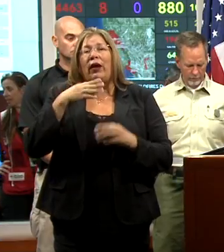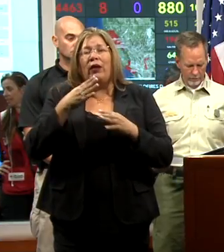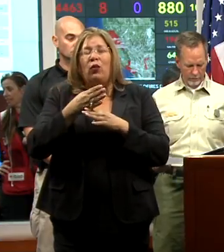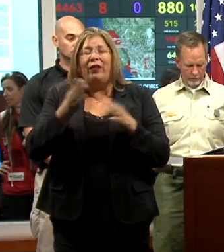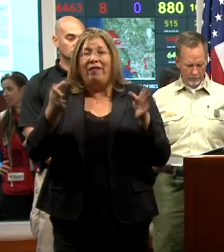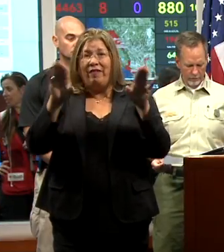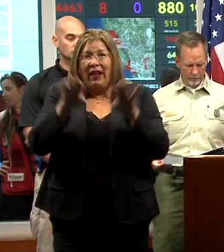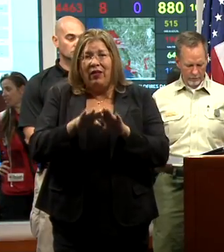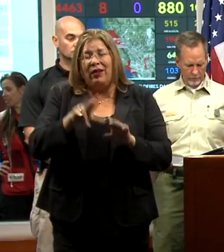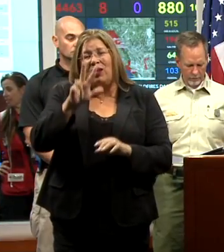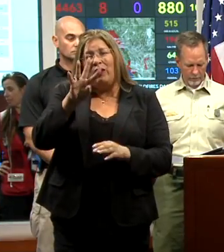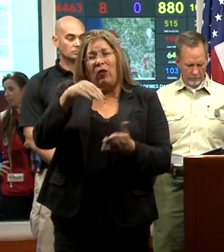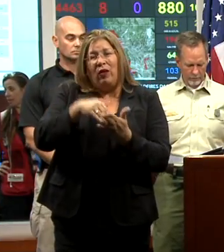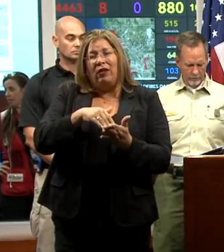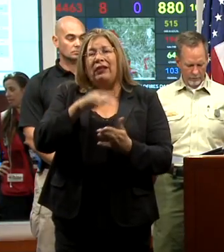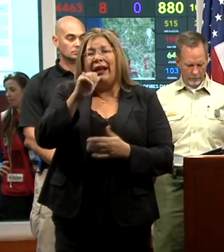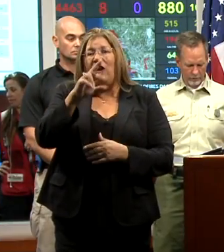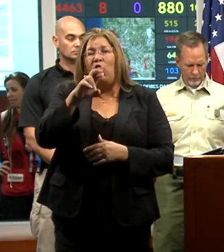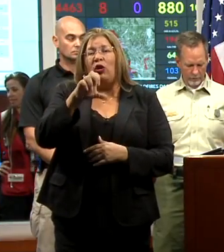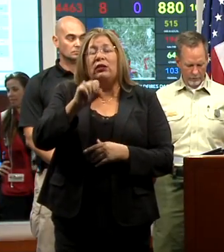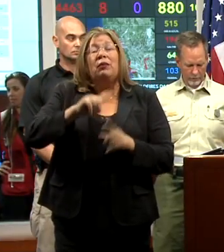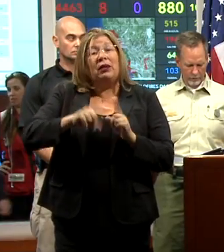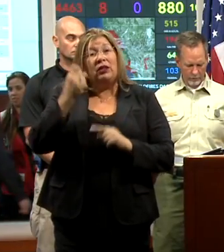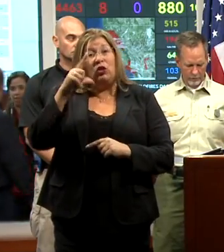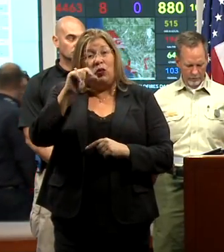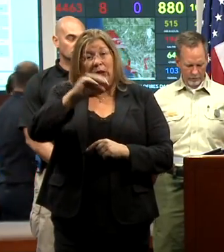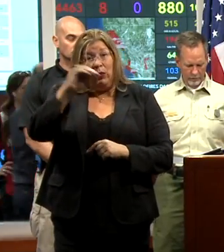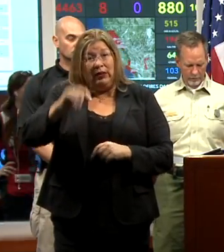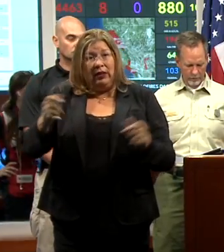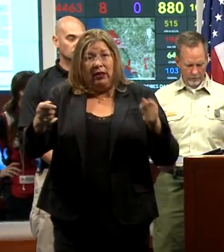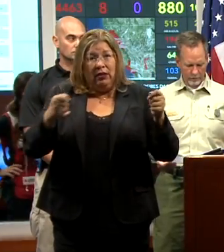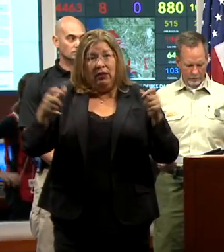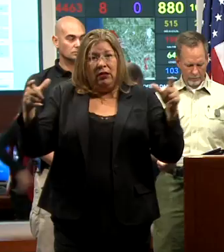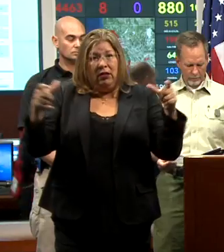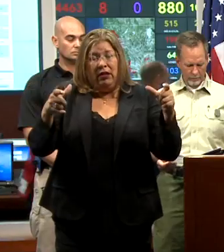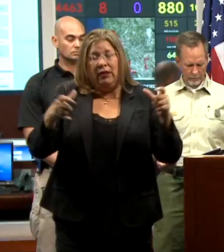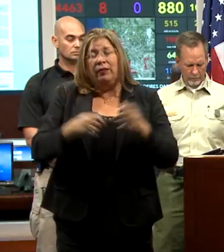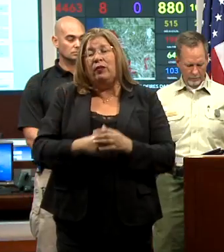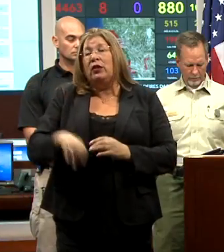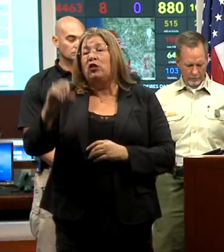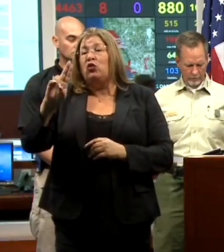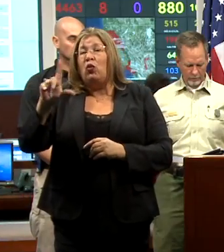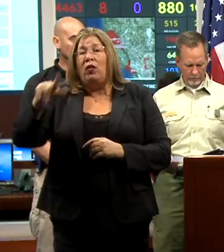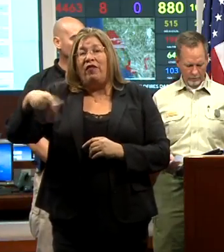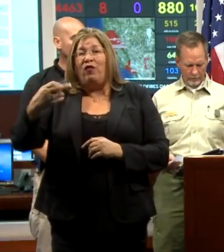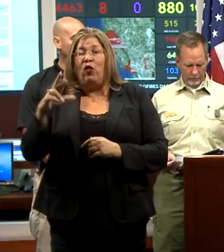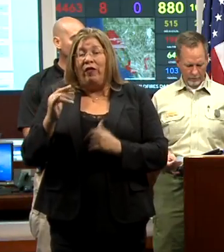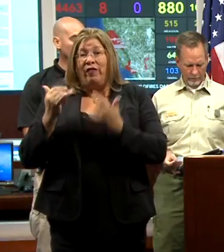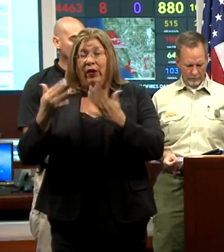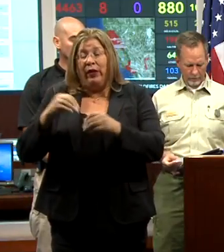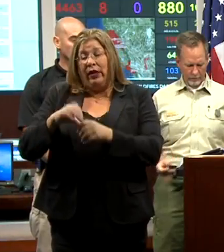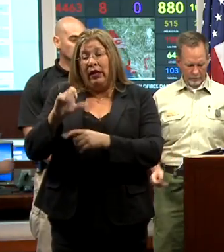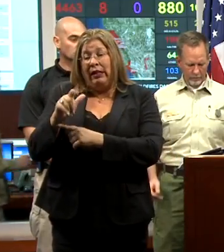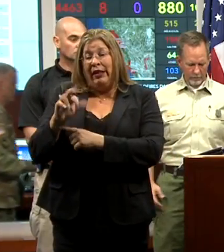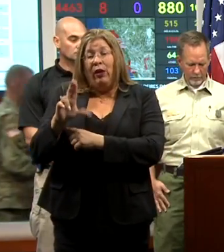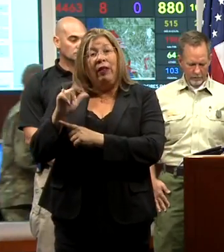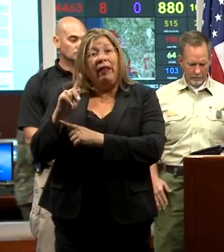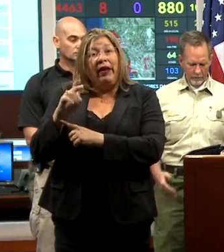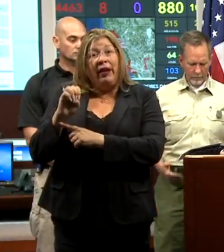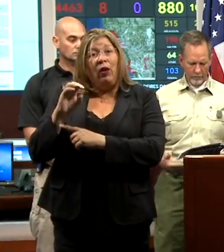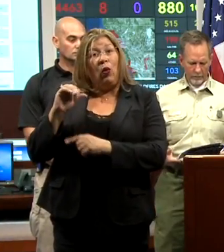34,000 acres, but 20% contained. The Sulphur fire in Clear Lake Oaks